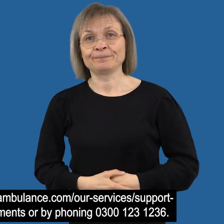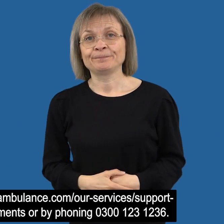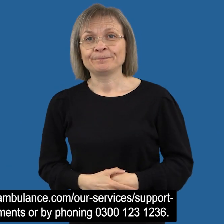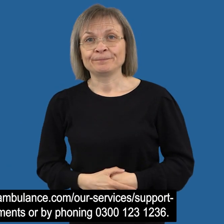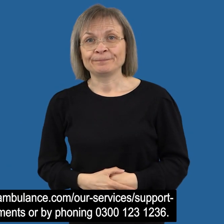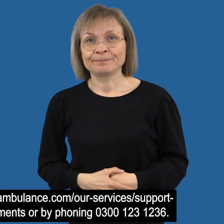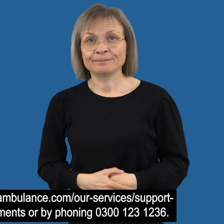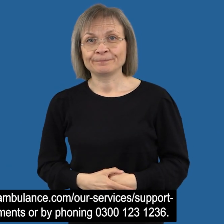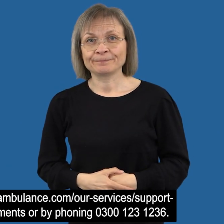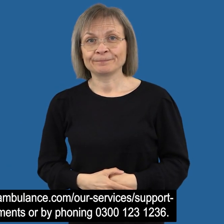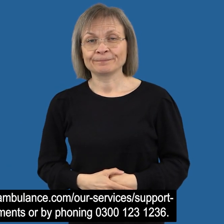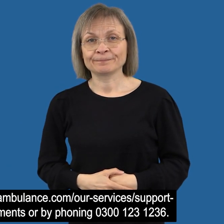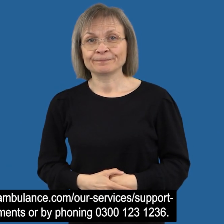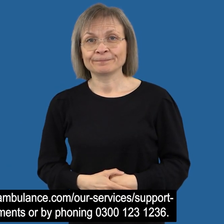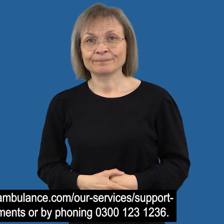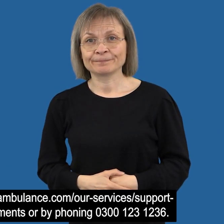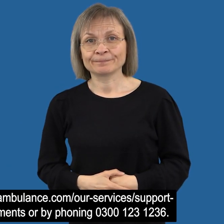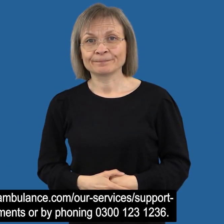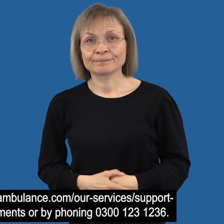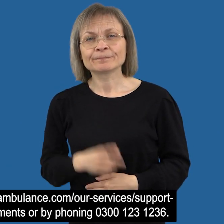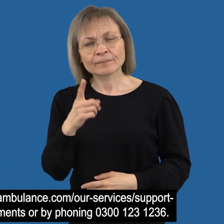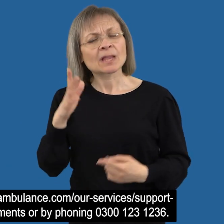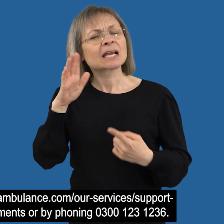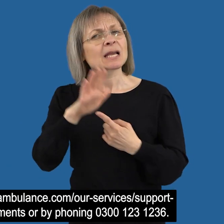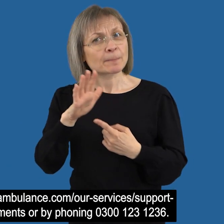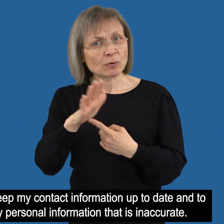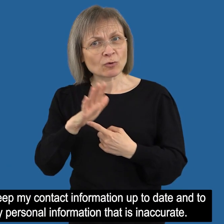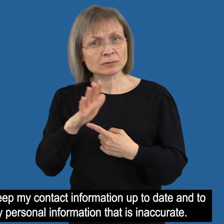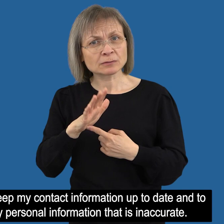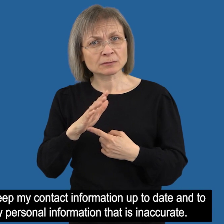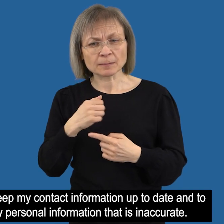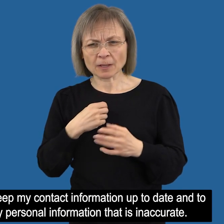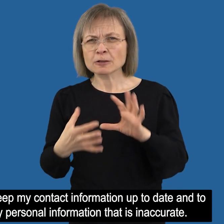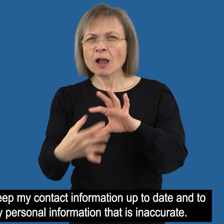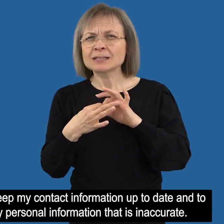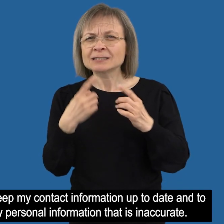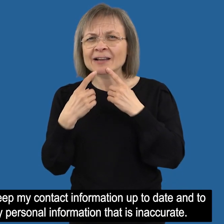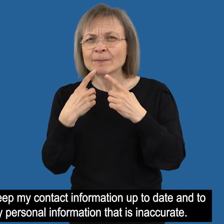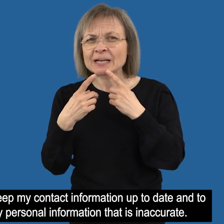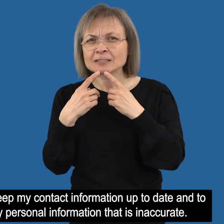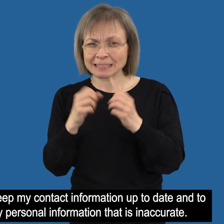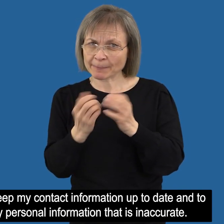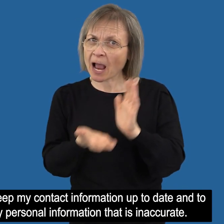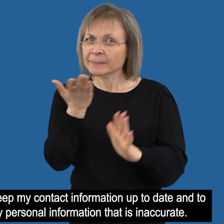www.scottishambulance's/services/support-with-appointments/ or by phoning 0300 123 1236.